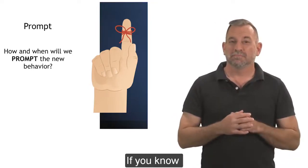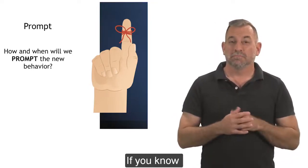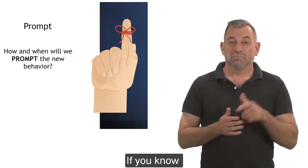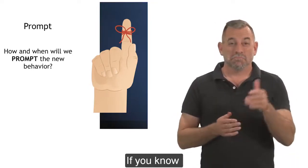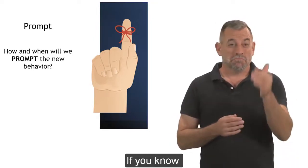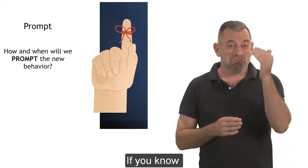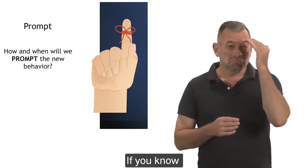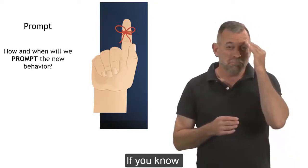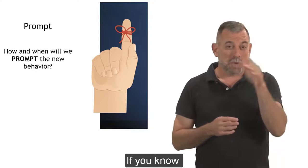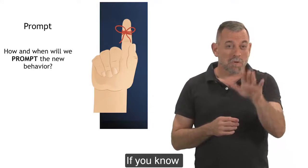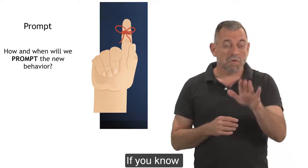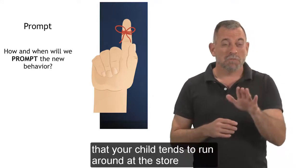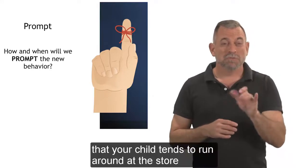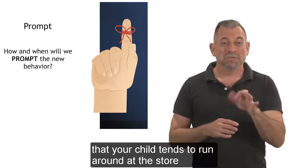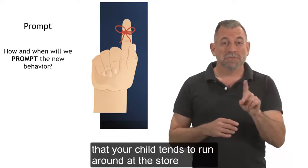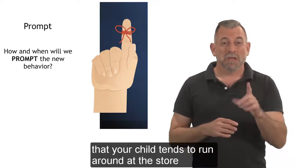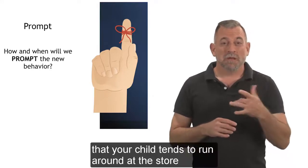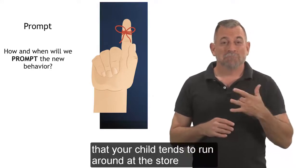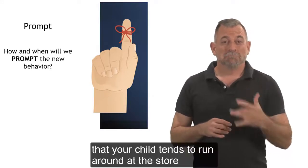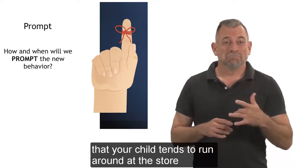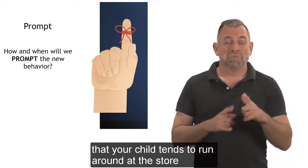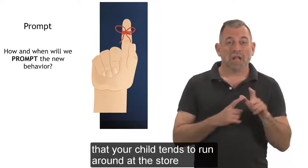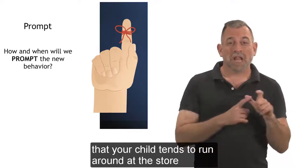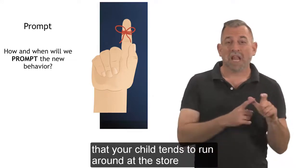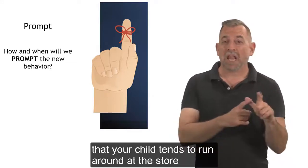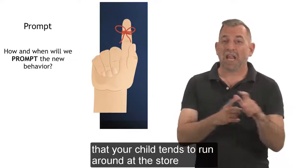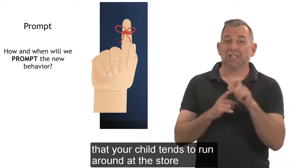If you know that your child tends to run around at the store,